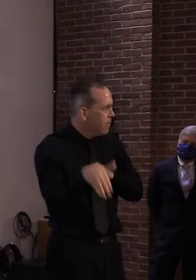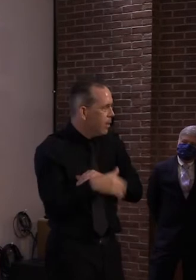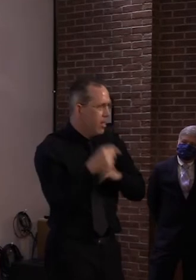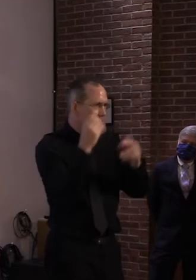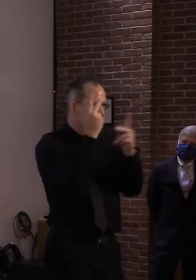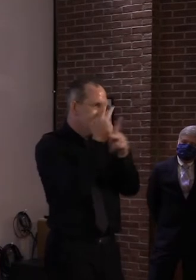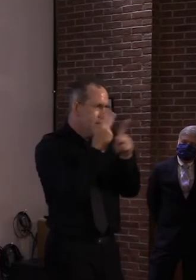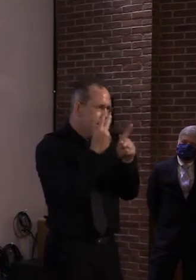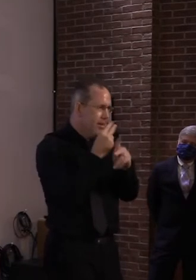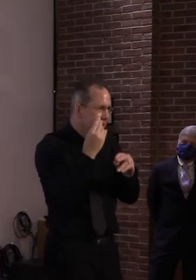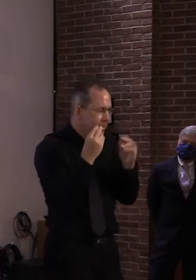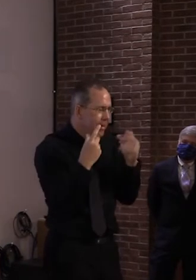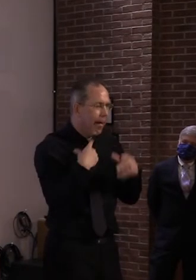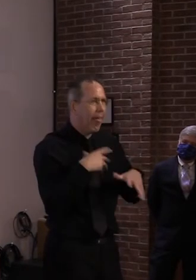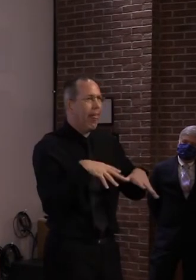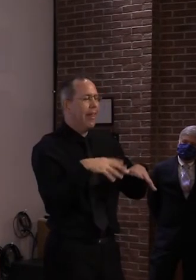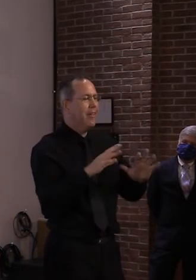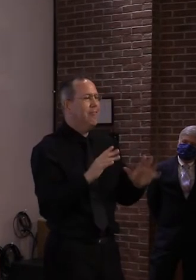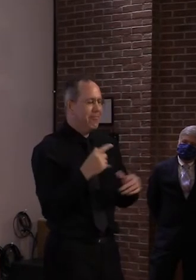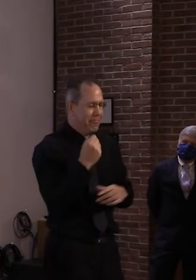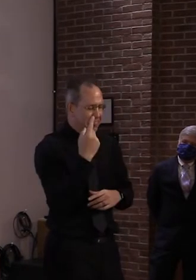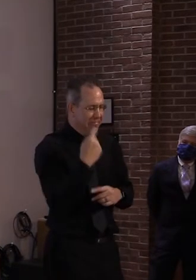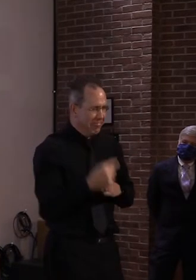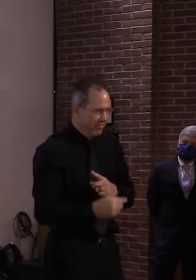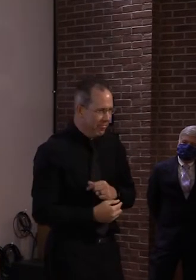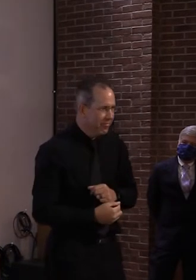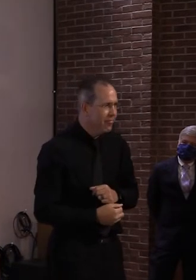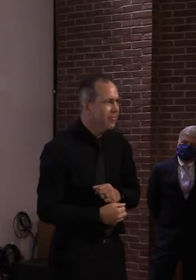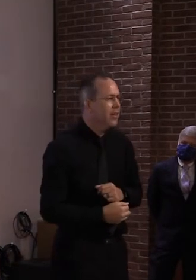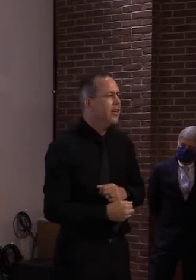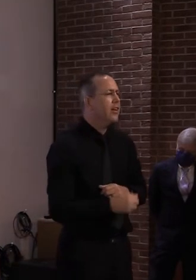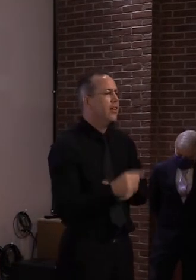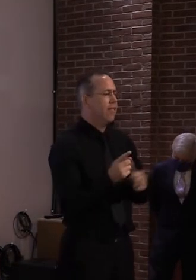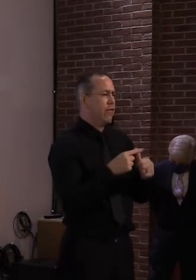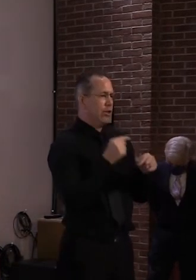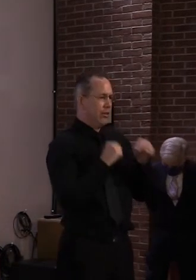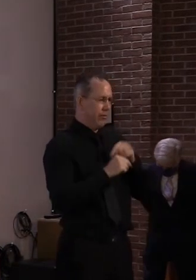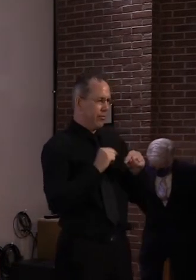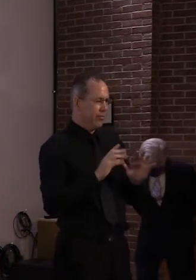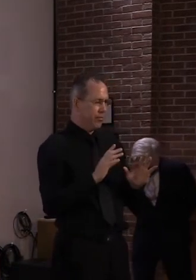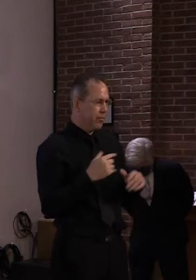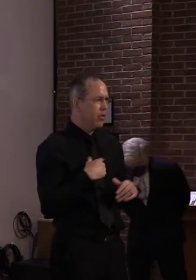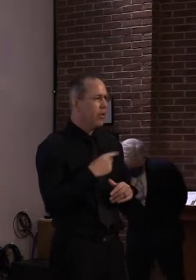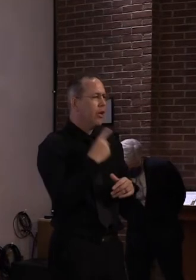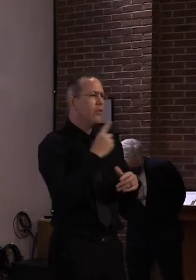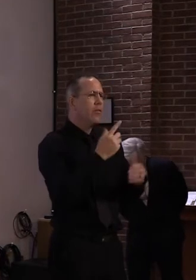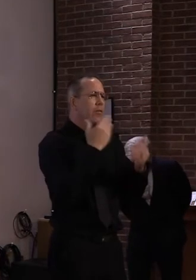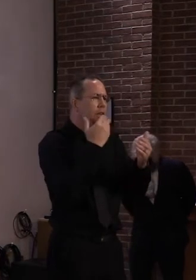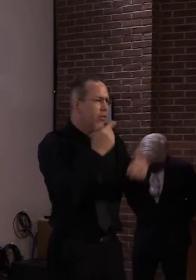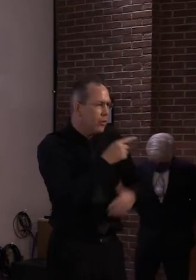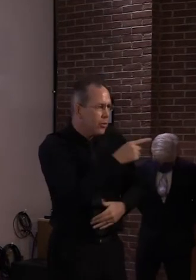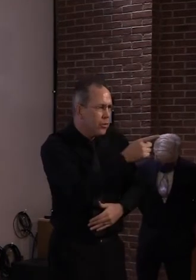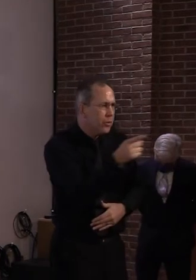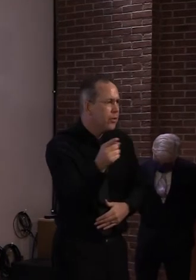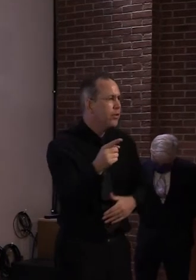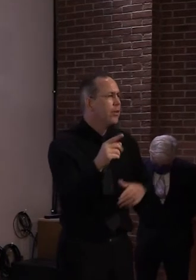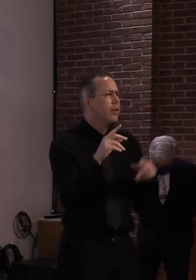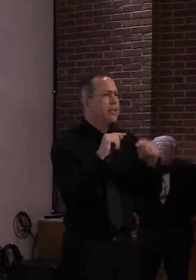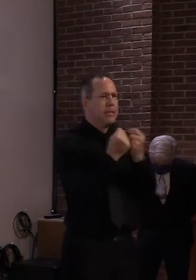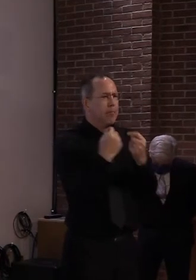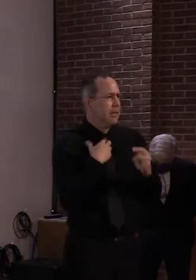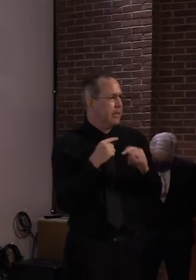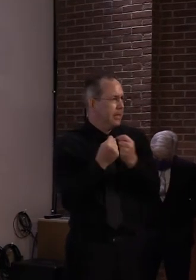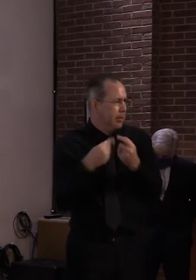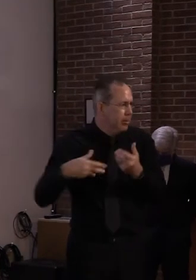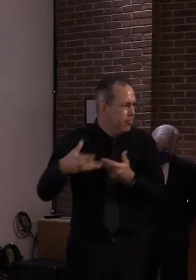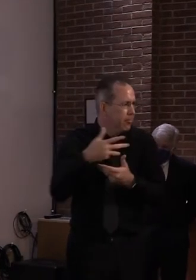really want to begin the answer to the question to just call out all of the teams in the Department of Health and across state government that